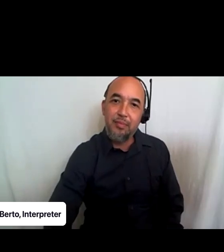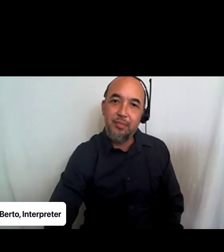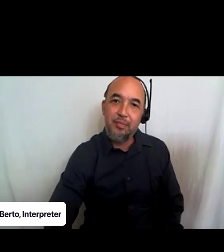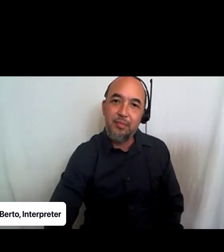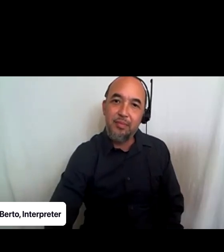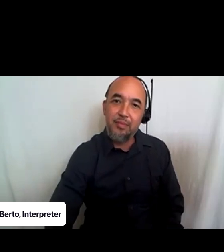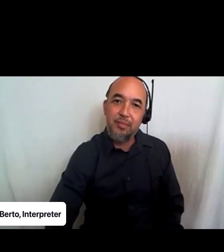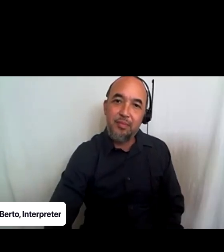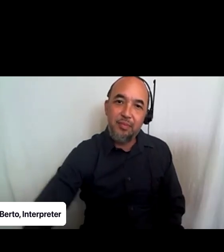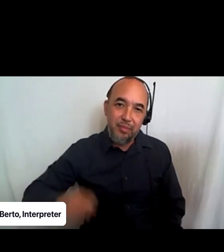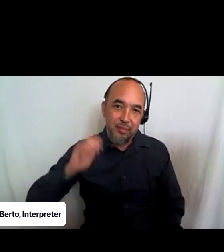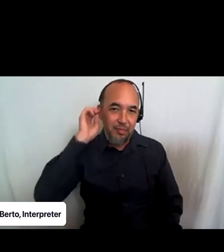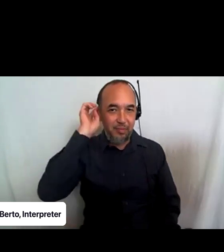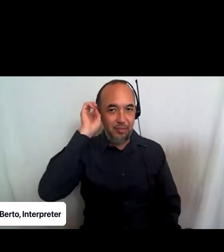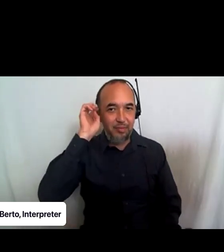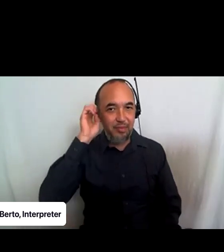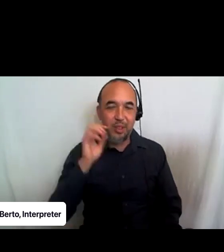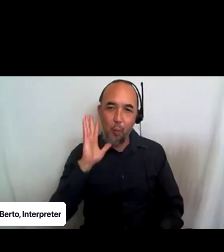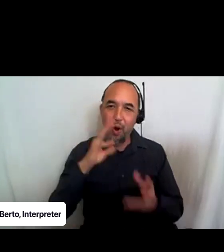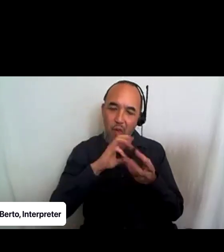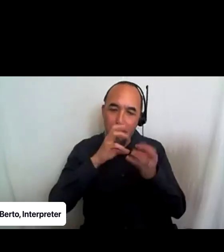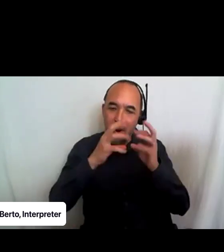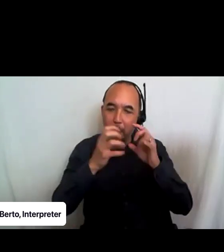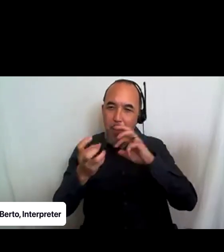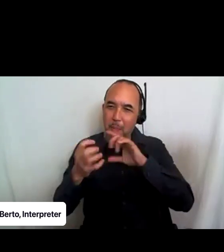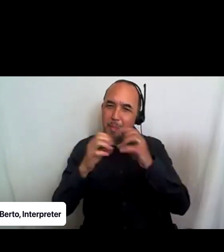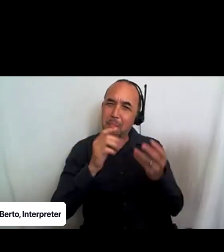Start forming little clumps.